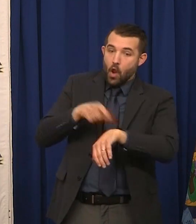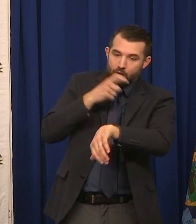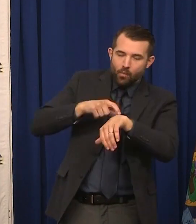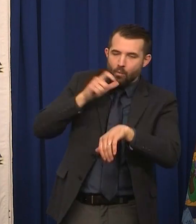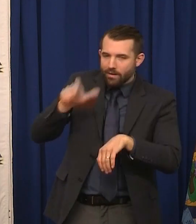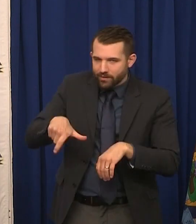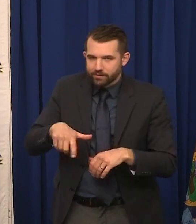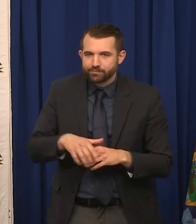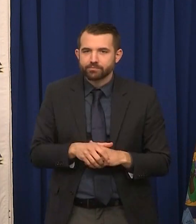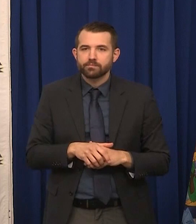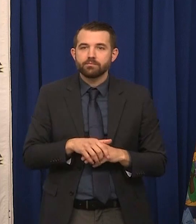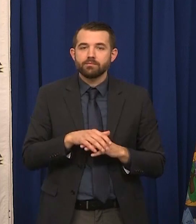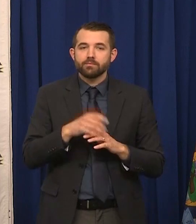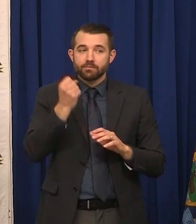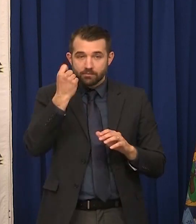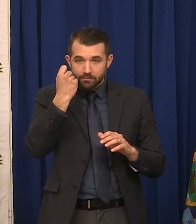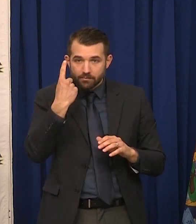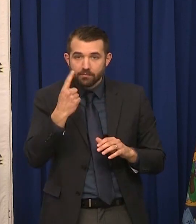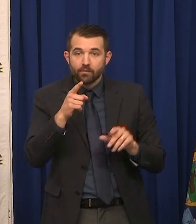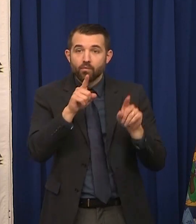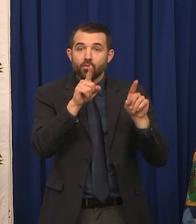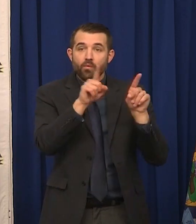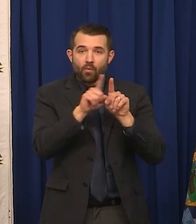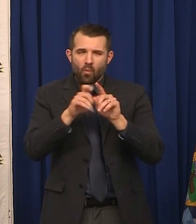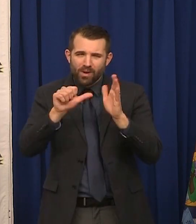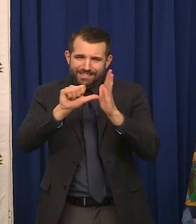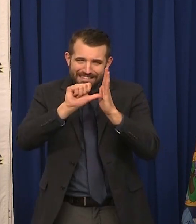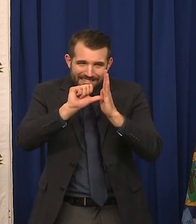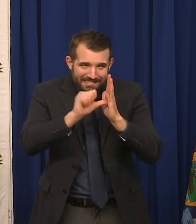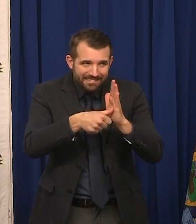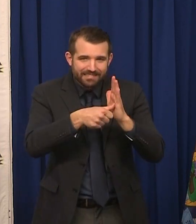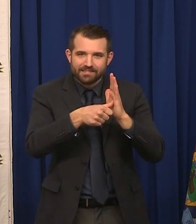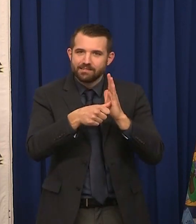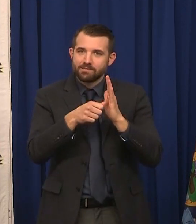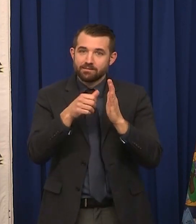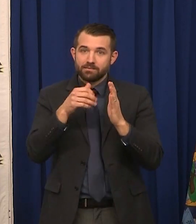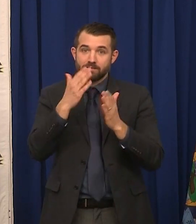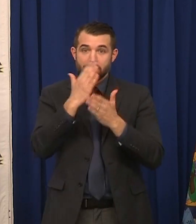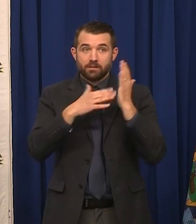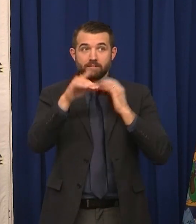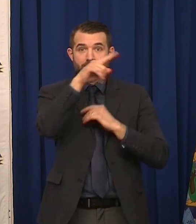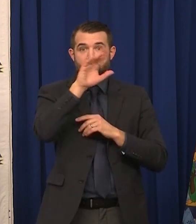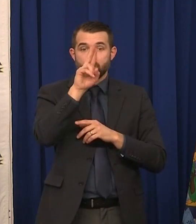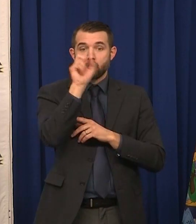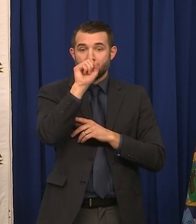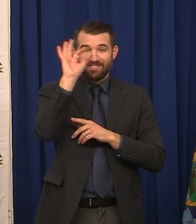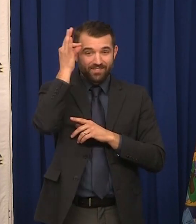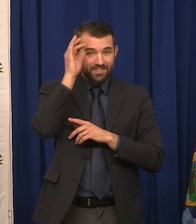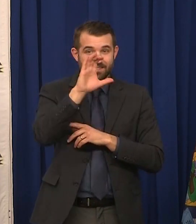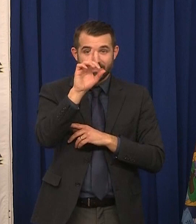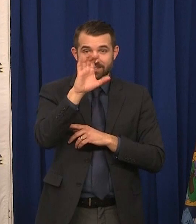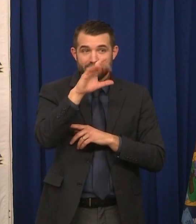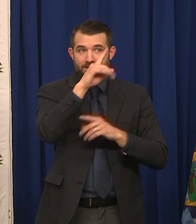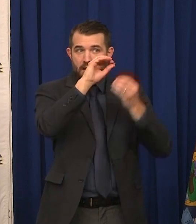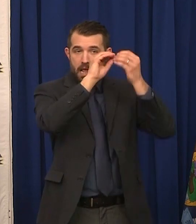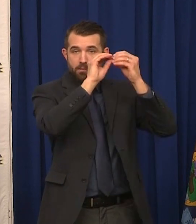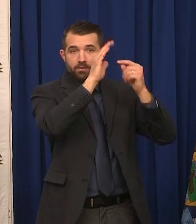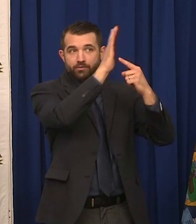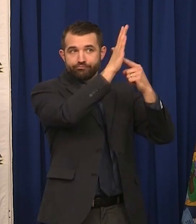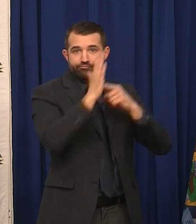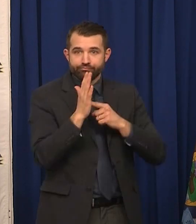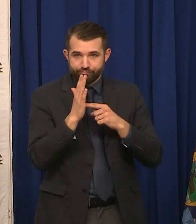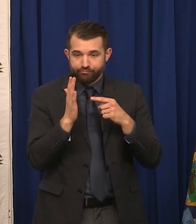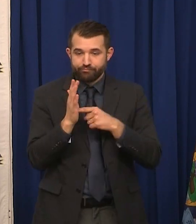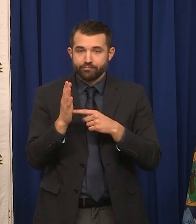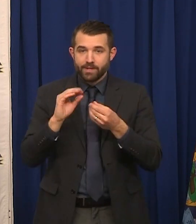didn't underscore the fact that there are data from the US CDC that show that a rather high